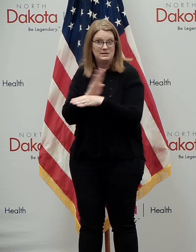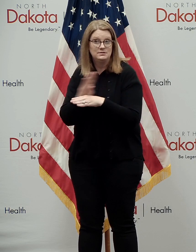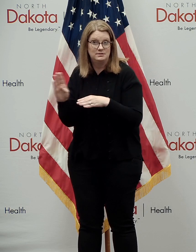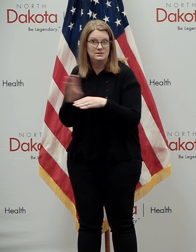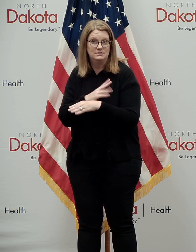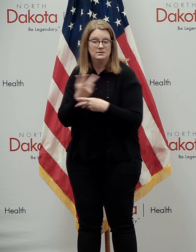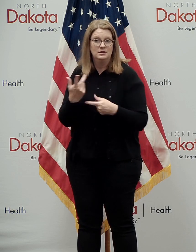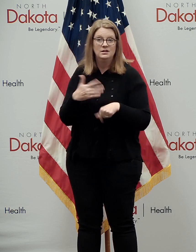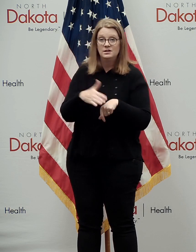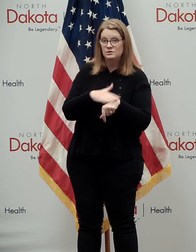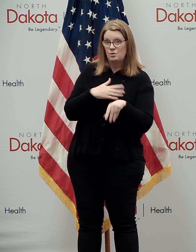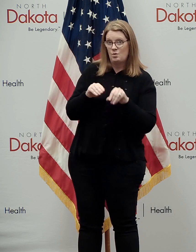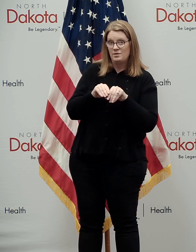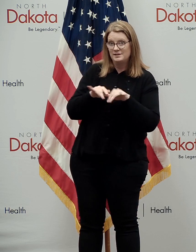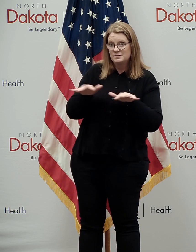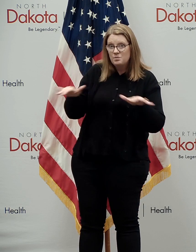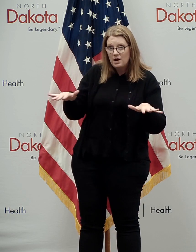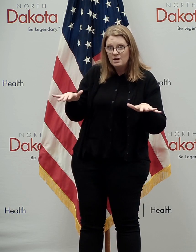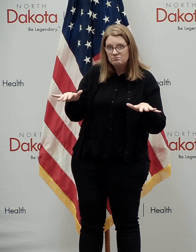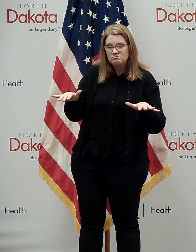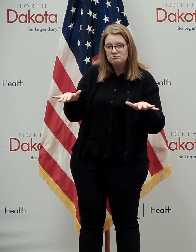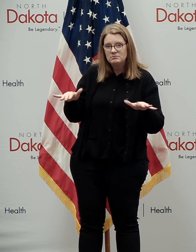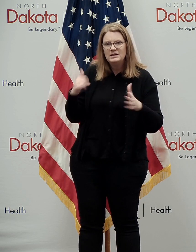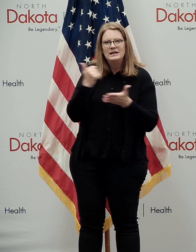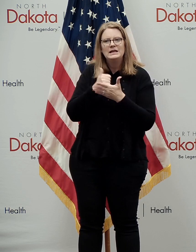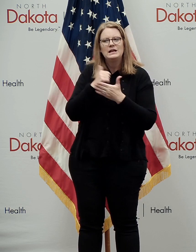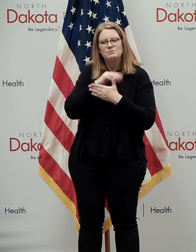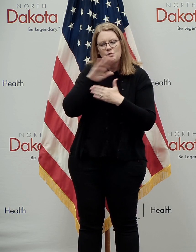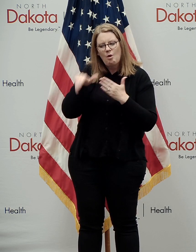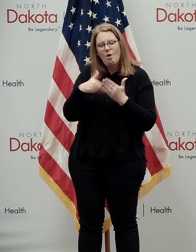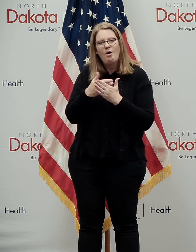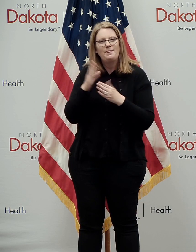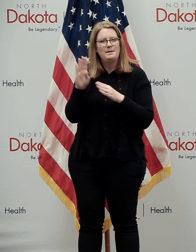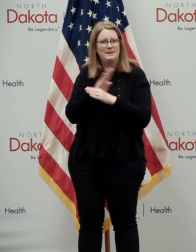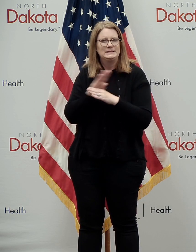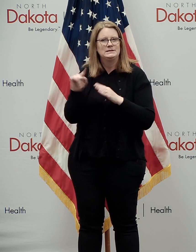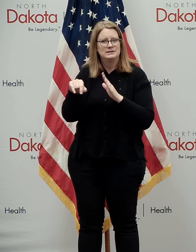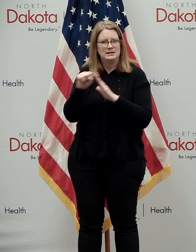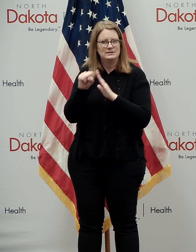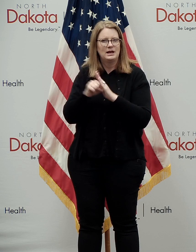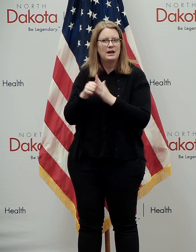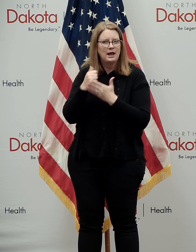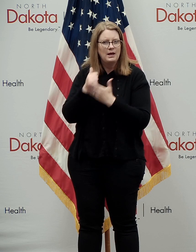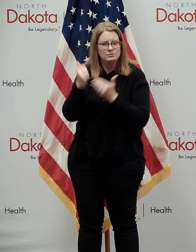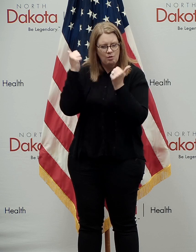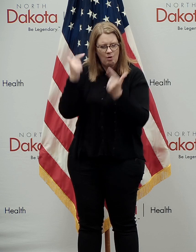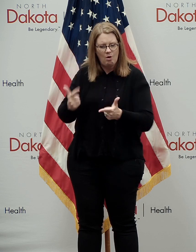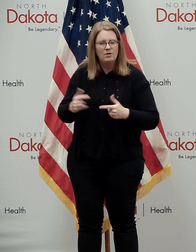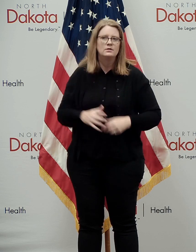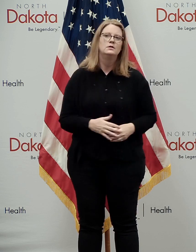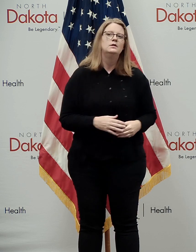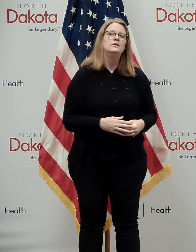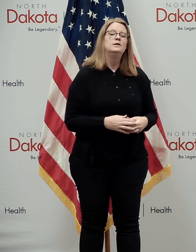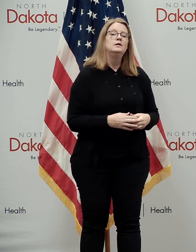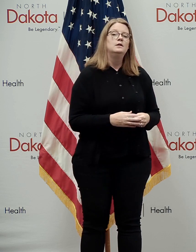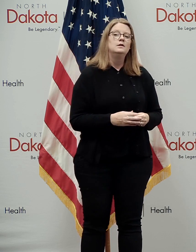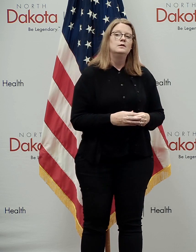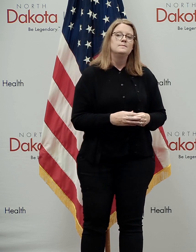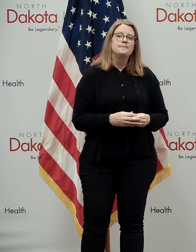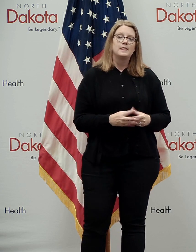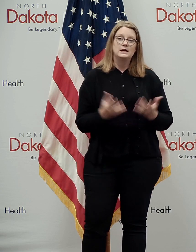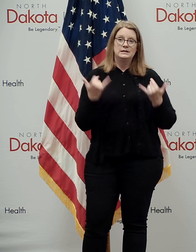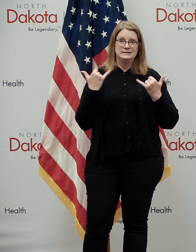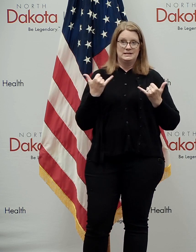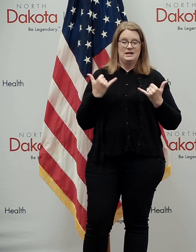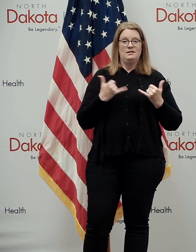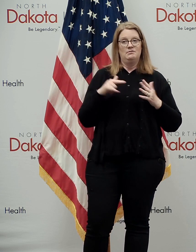the spread and keep the virus in check, it helps all of our businesses in our state. Today, we know that we're a